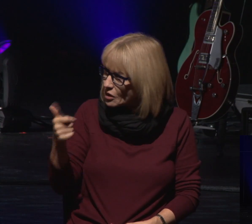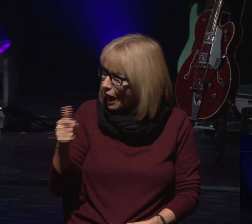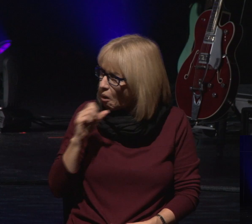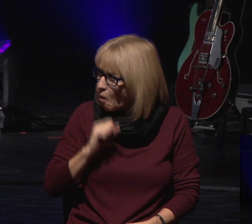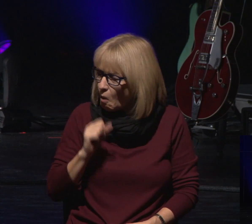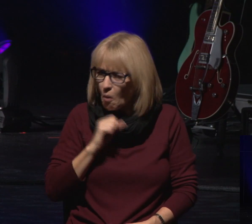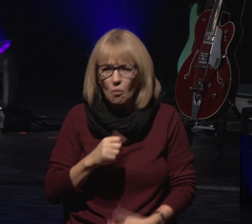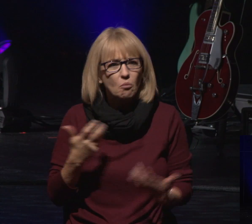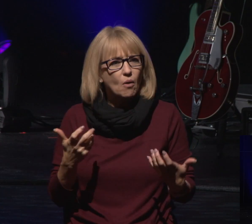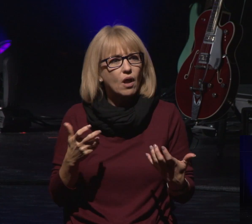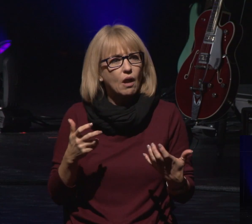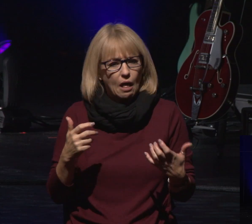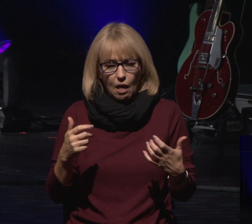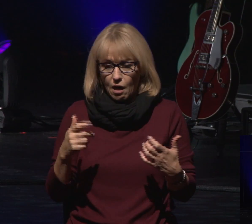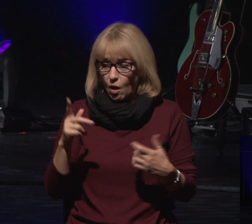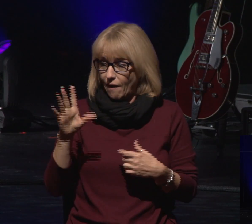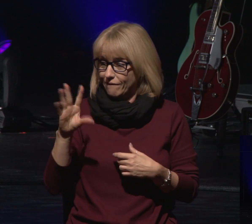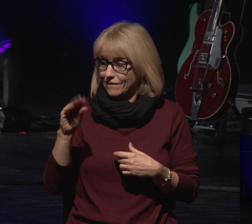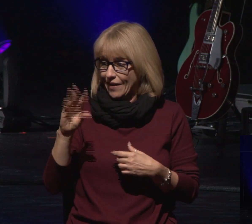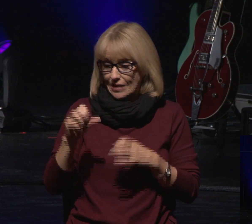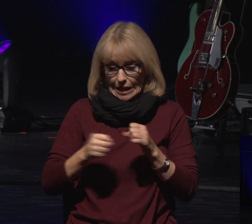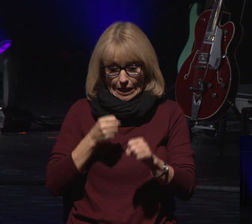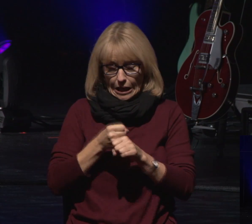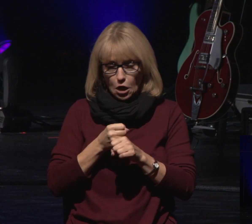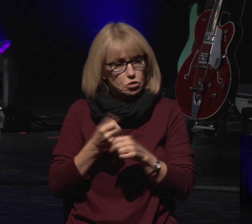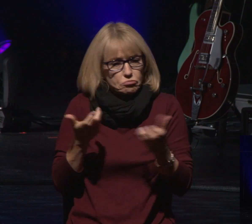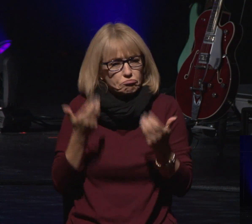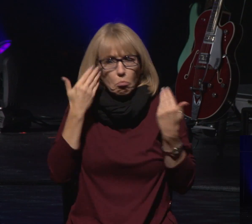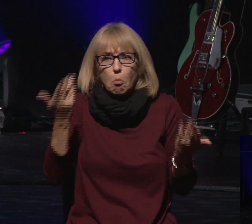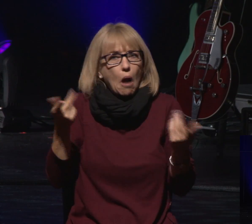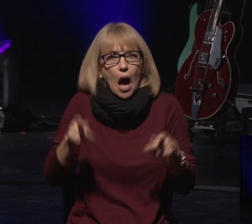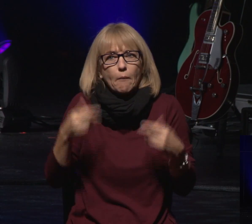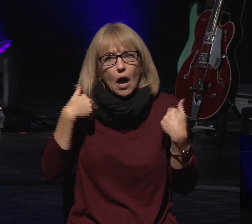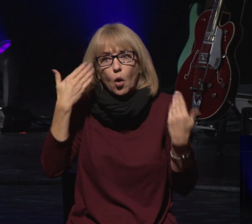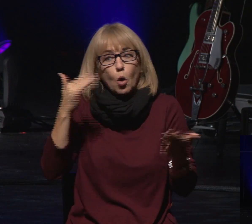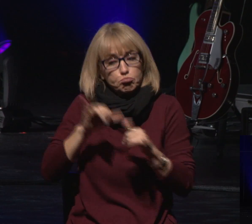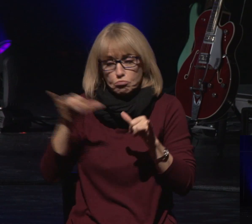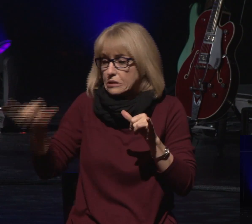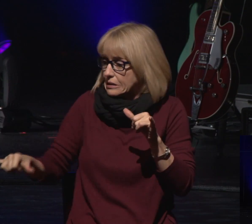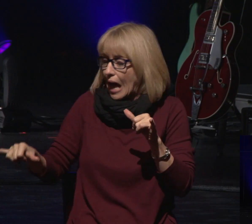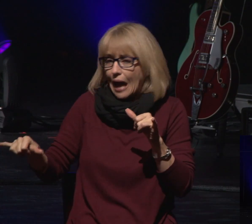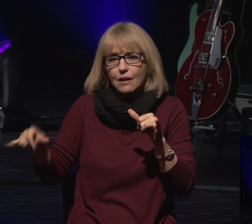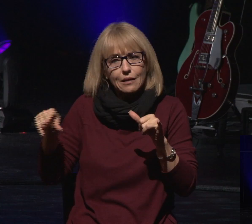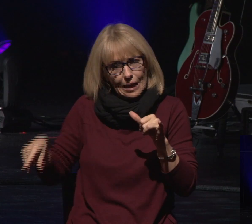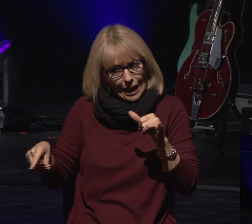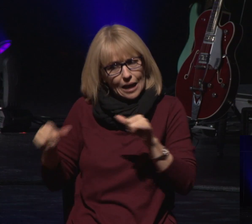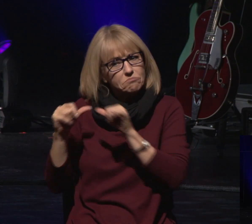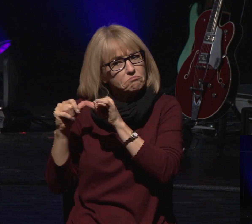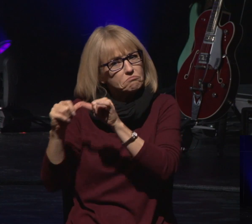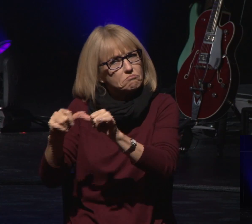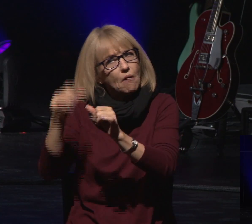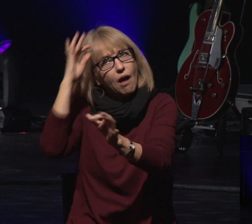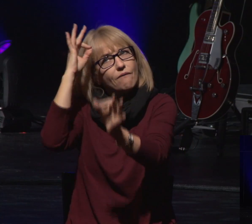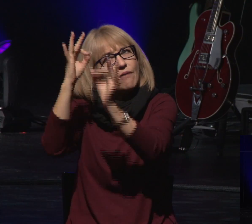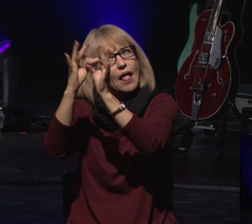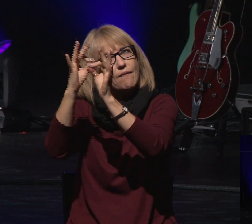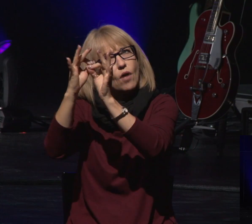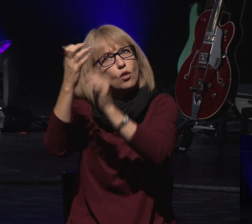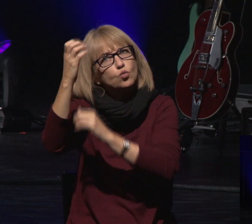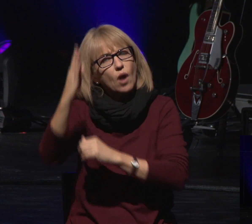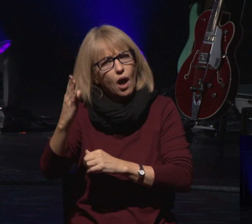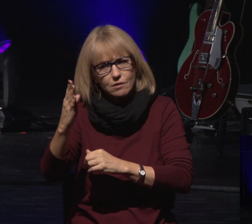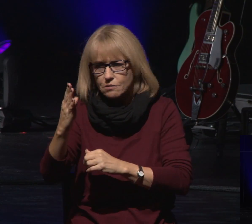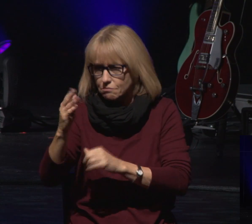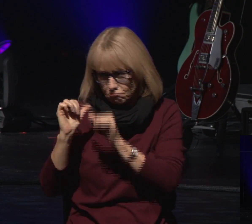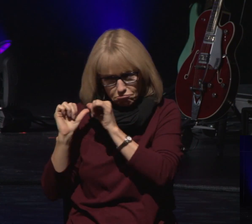happened during those 50 years, we don't really know, except he lived there, and we do know that he continued to live faithfully. So we